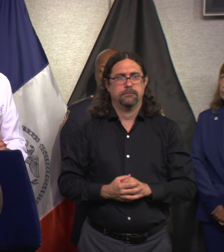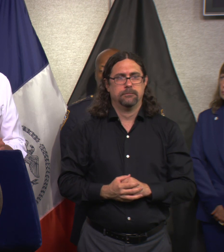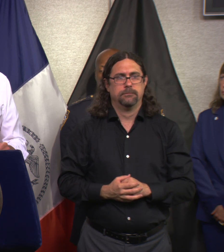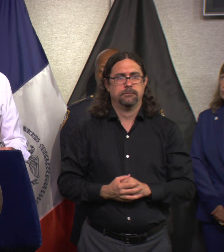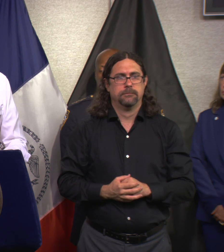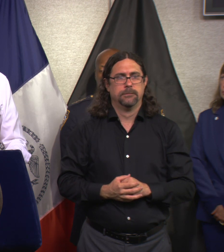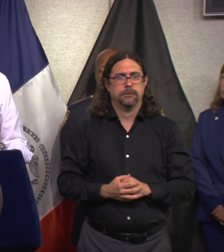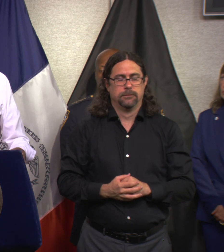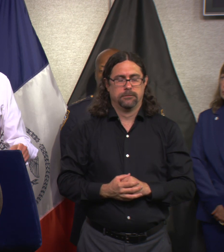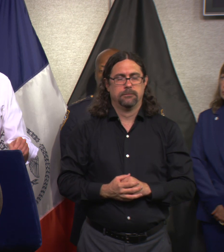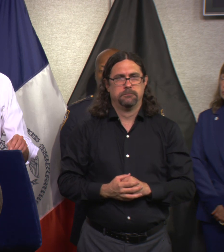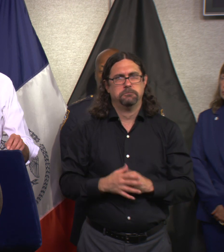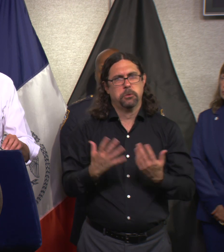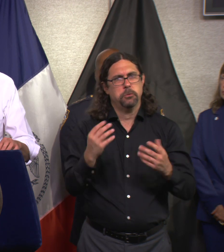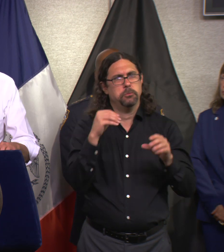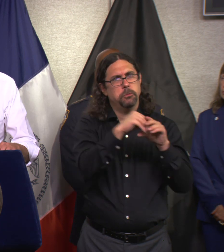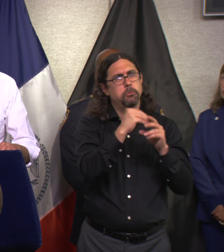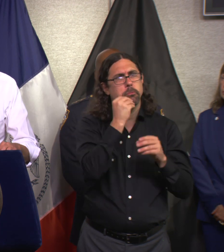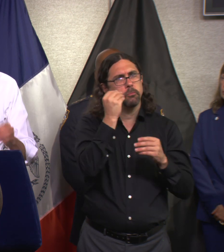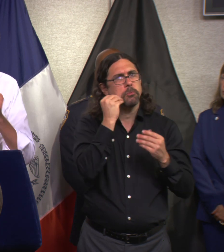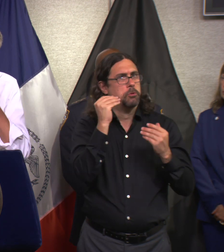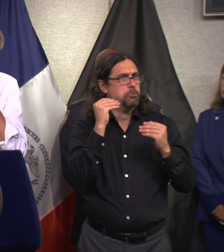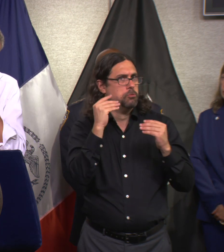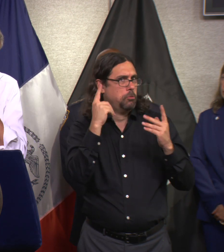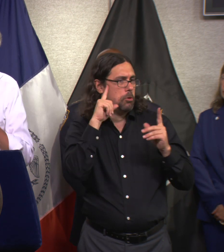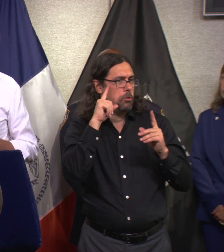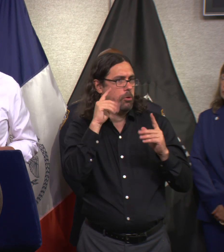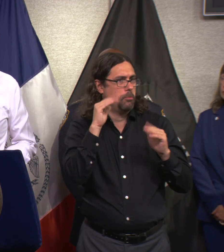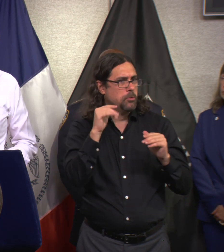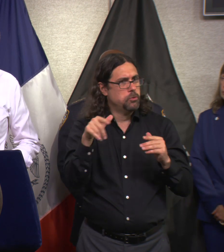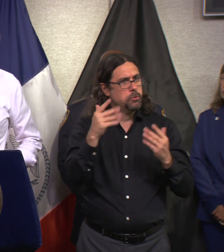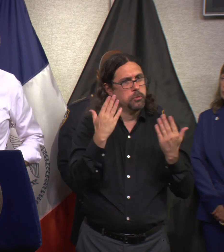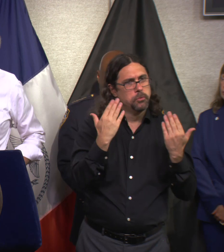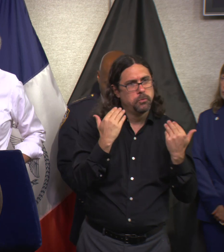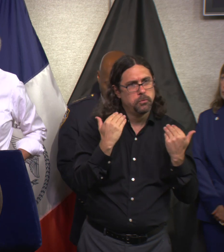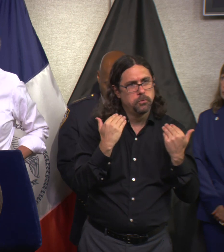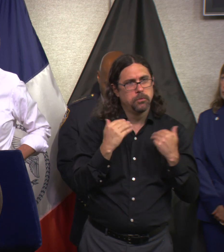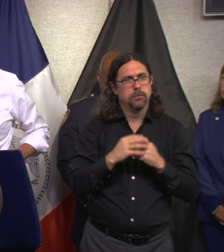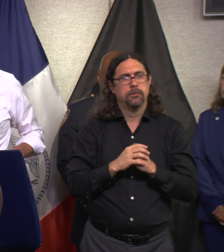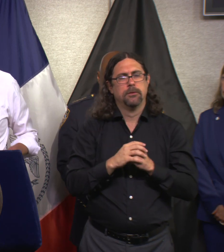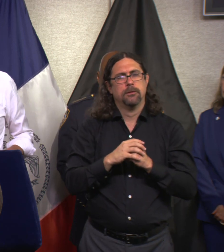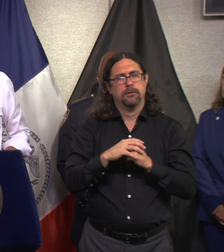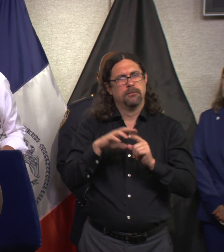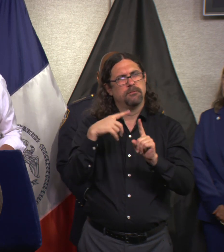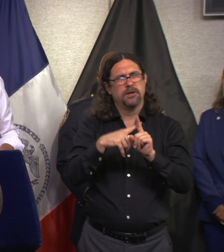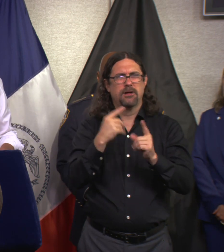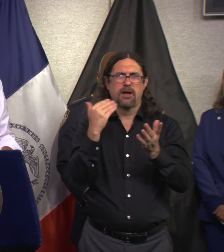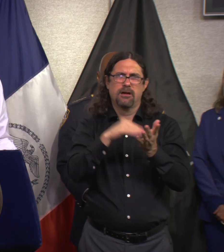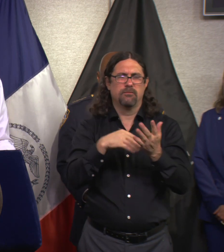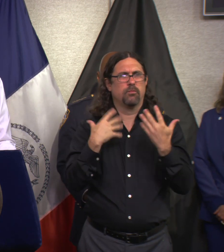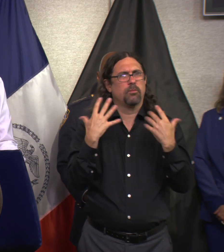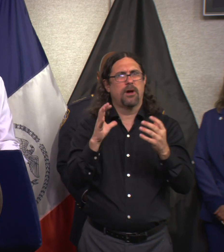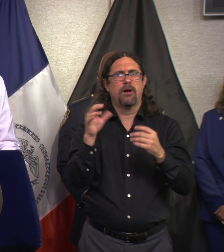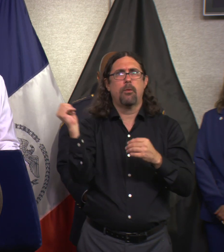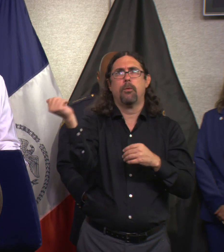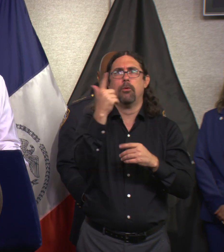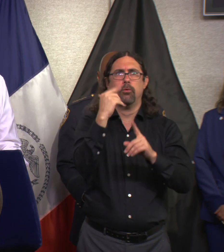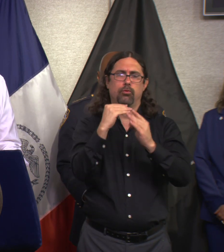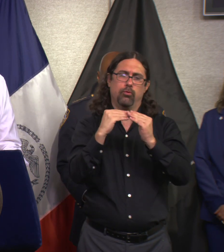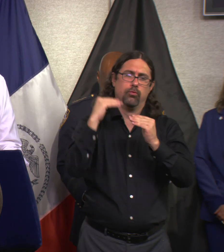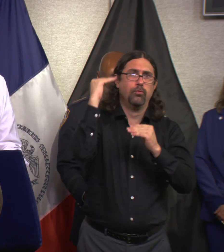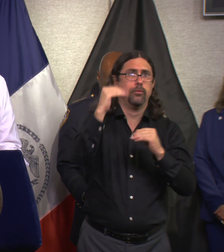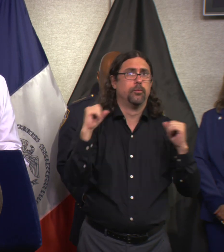of strain on the electrical system. We have opened approximately